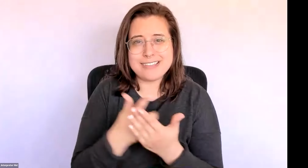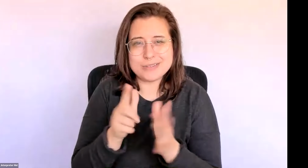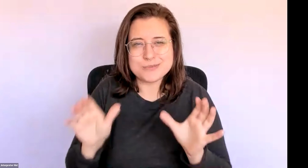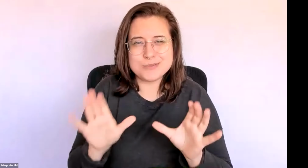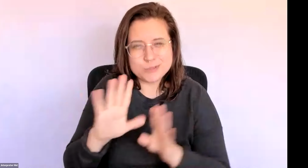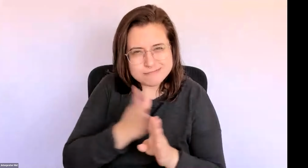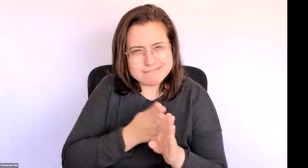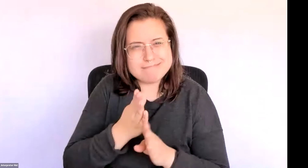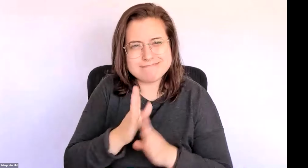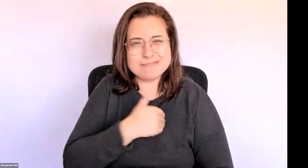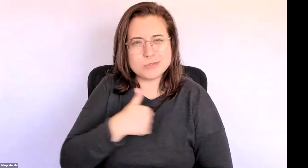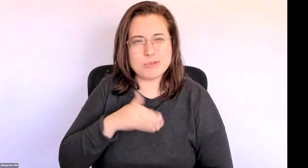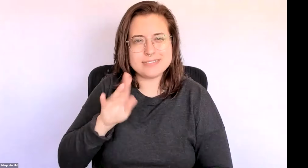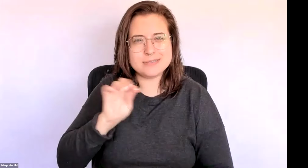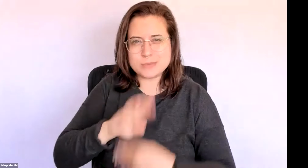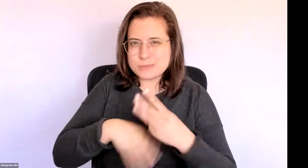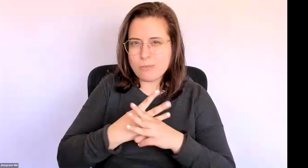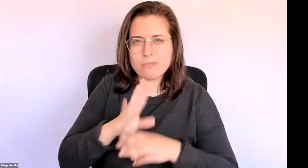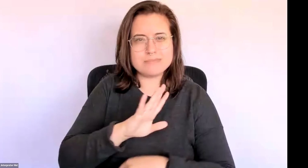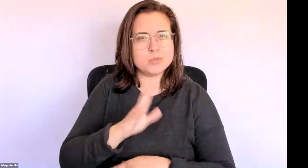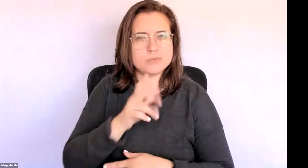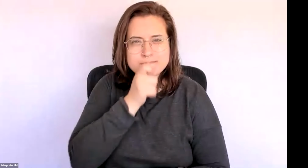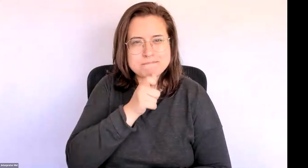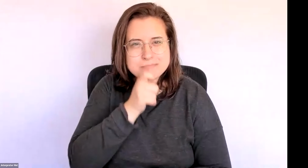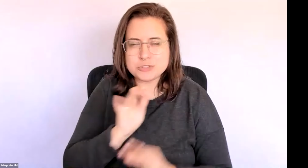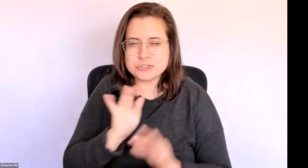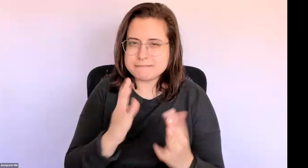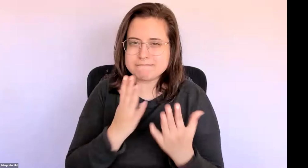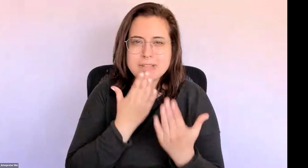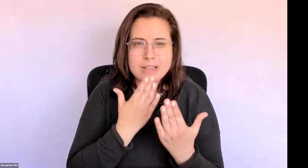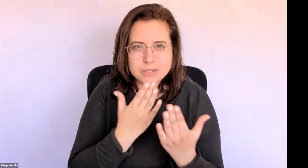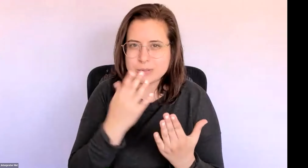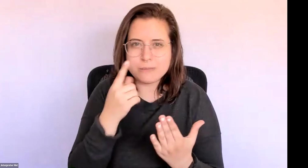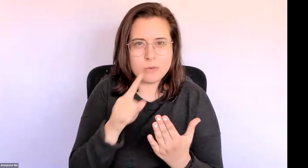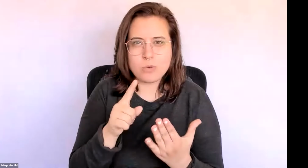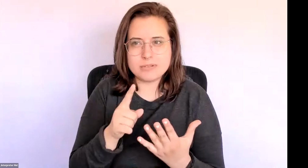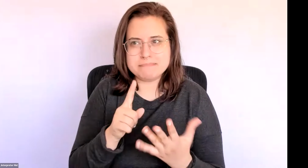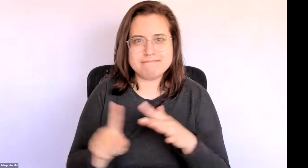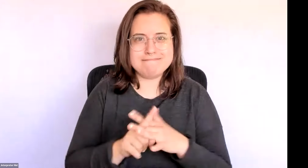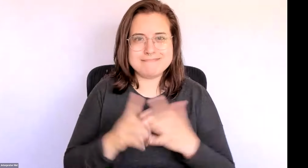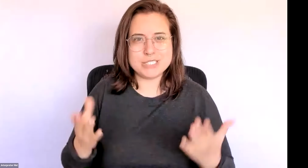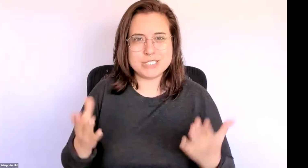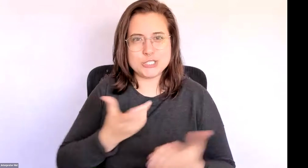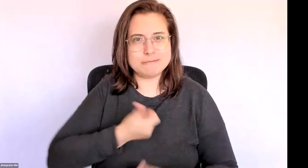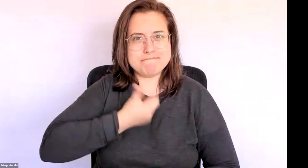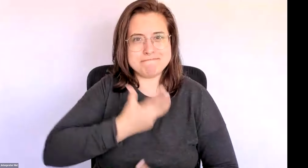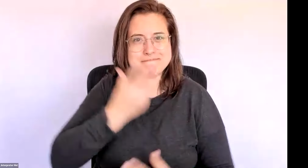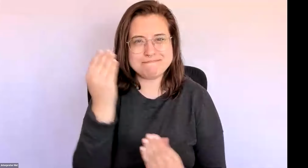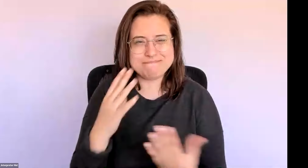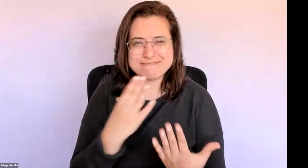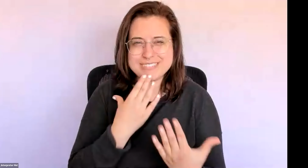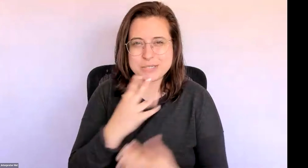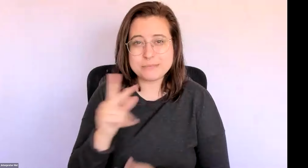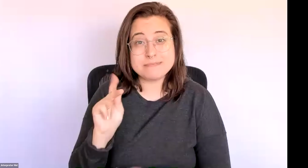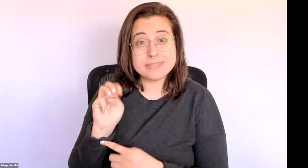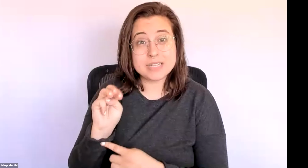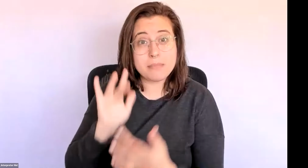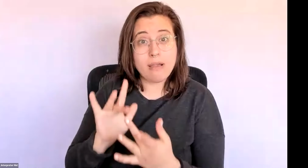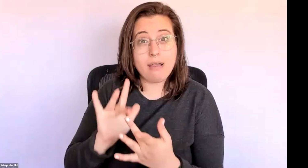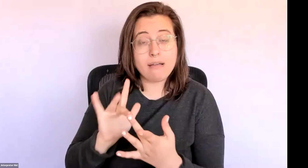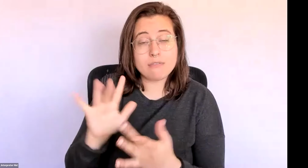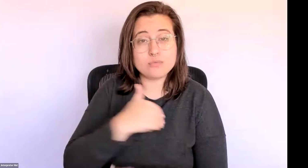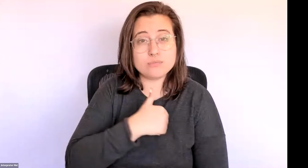breast cancer world and for all of your patients, and for just being here and sharing all of that with us today. Kim's contact information for her